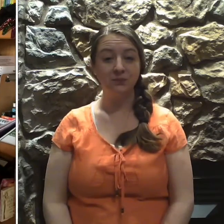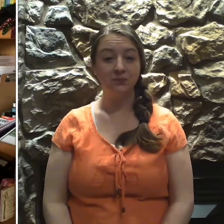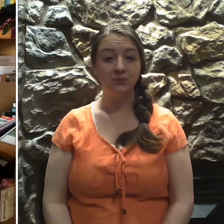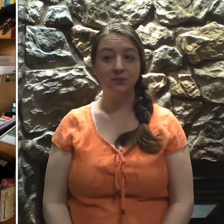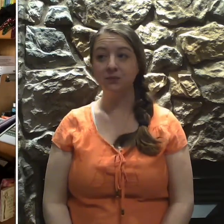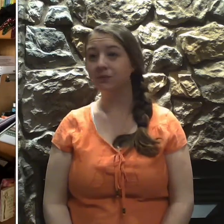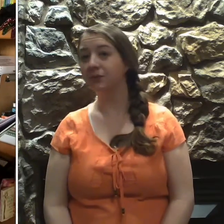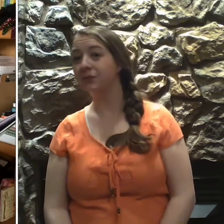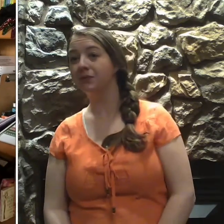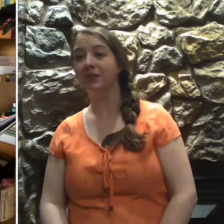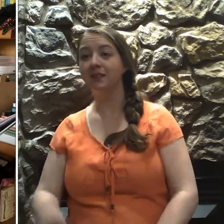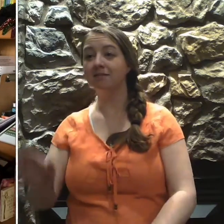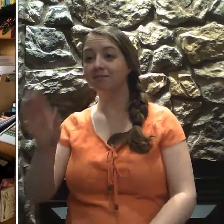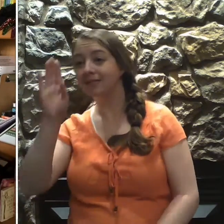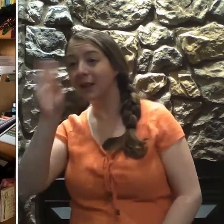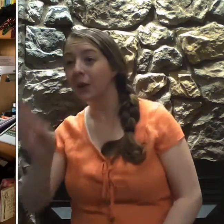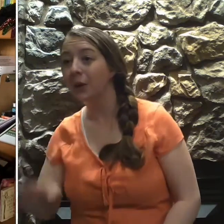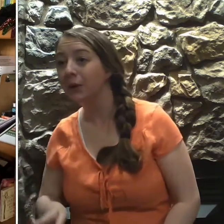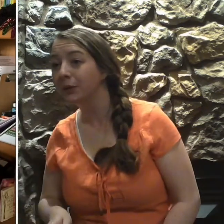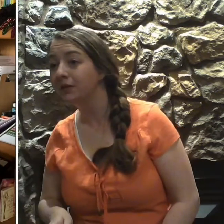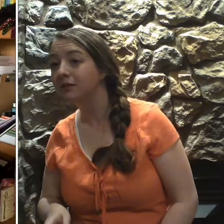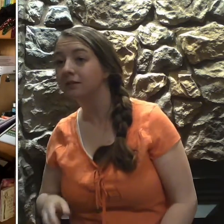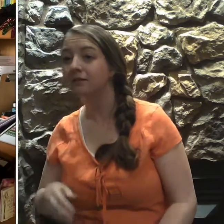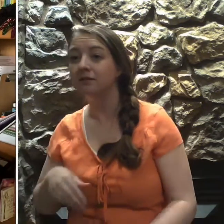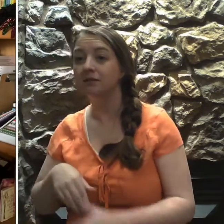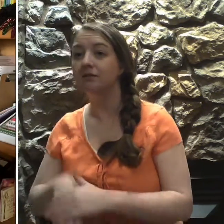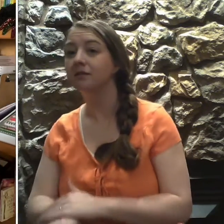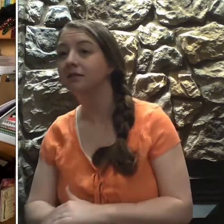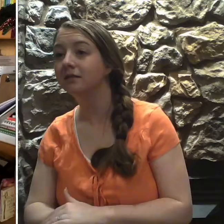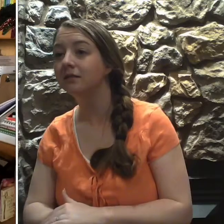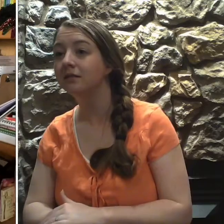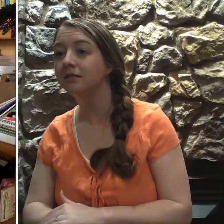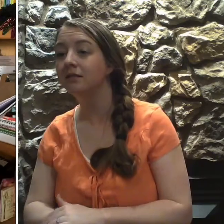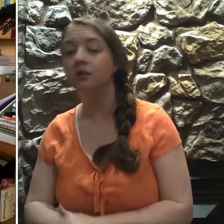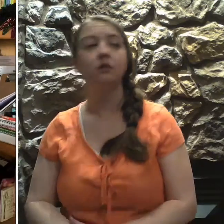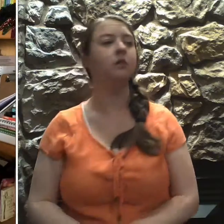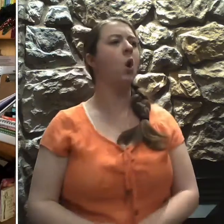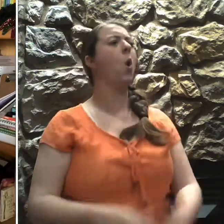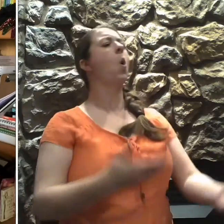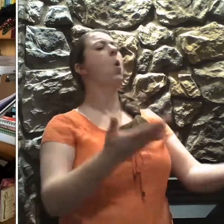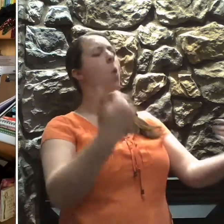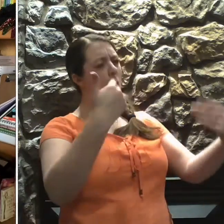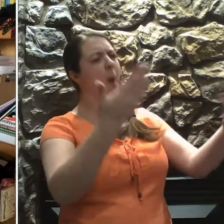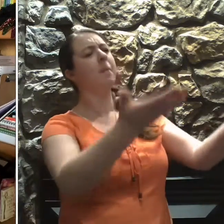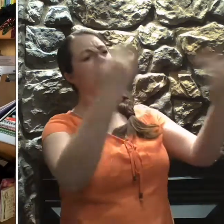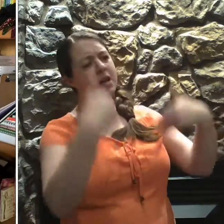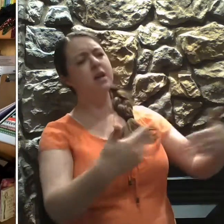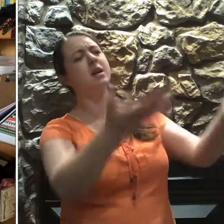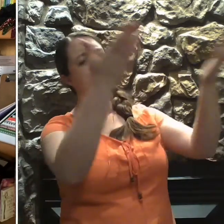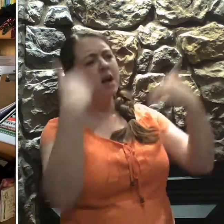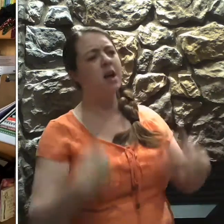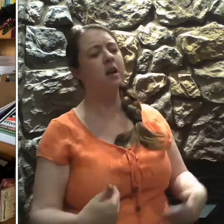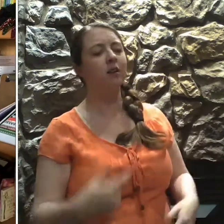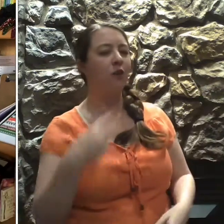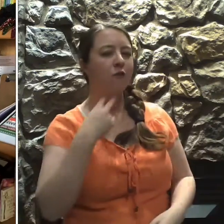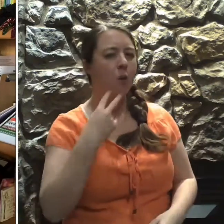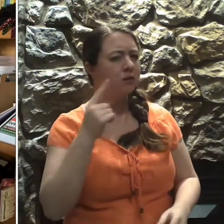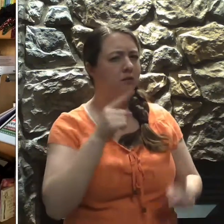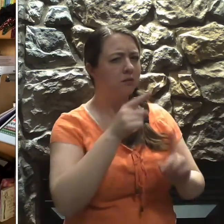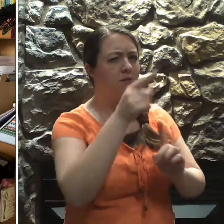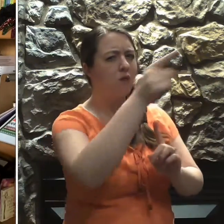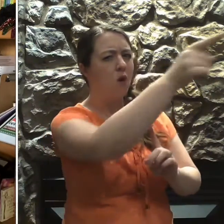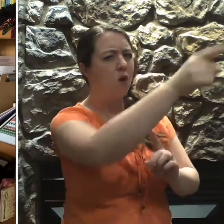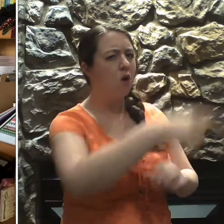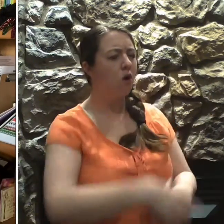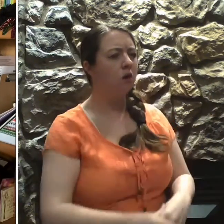Hello, Addie said as she stepped inside. Come in, a faraway voice called. Then she